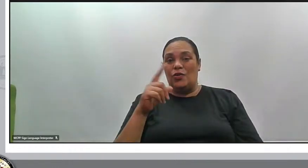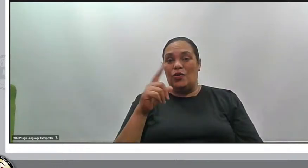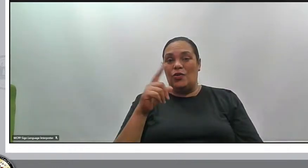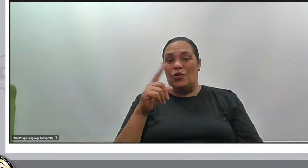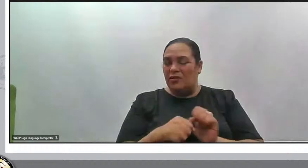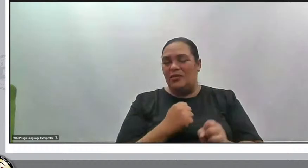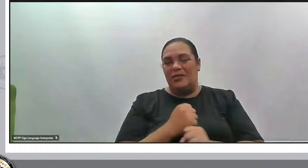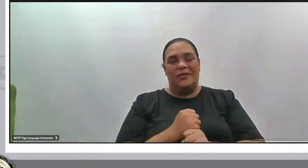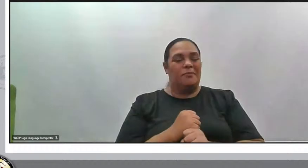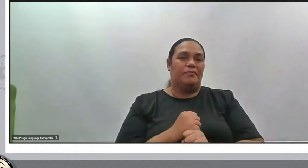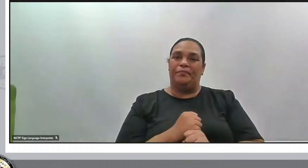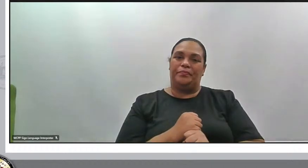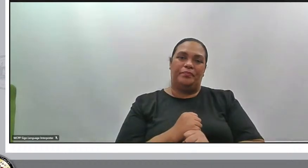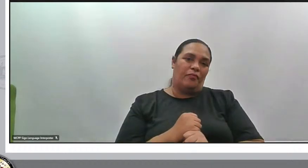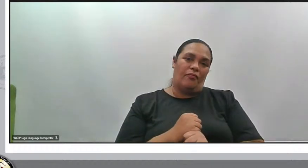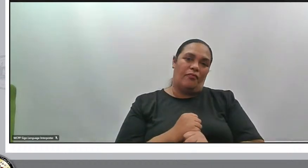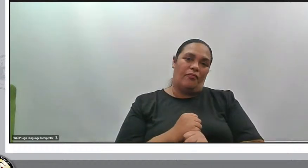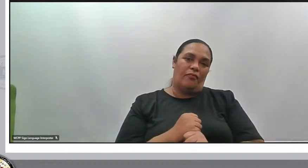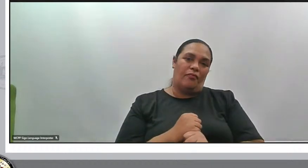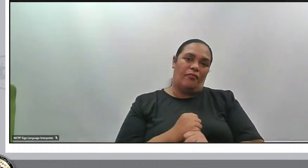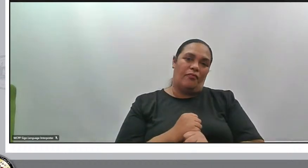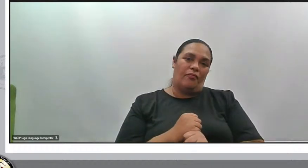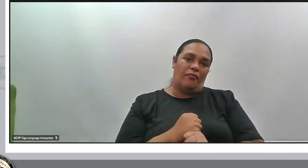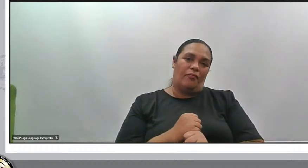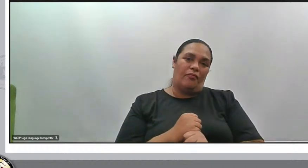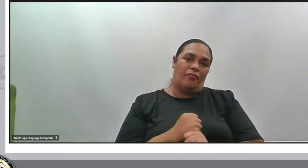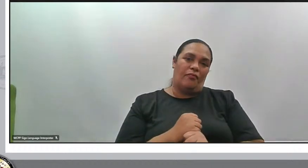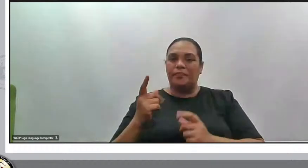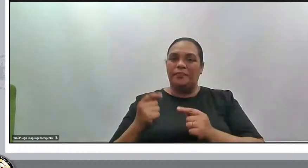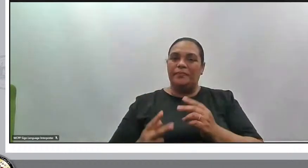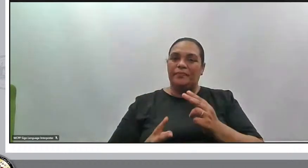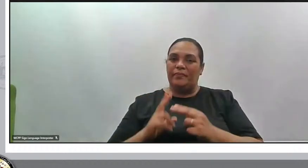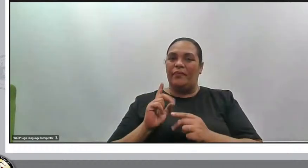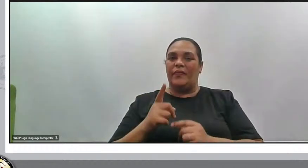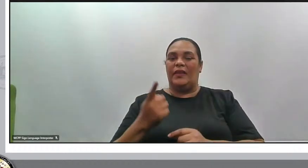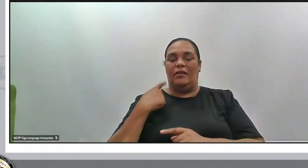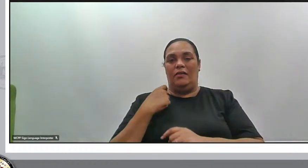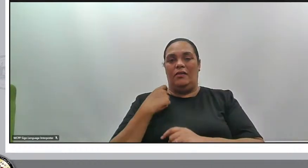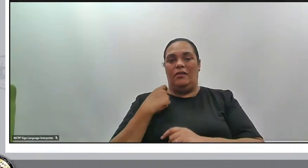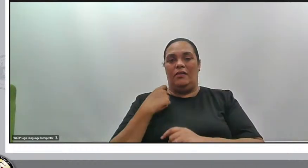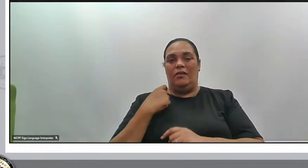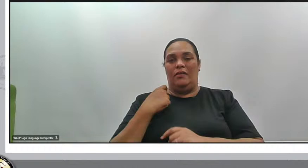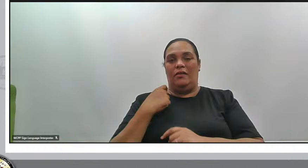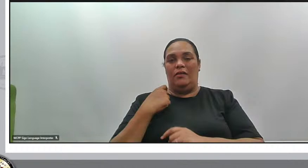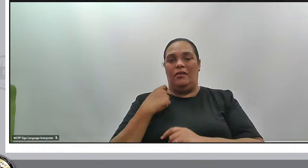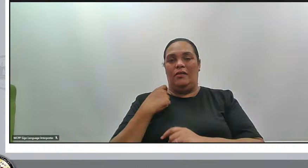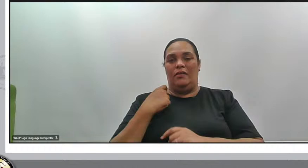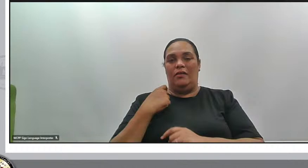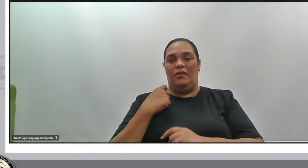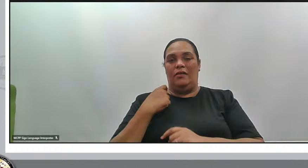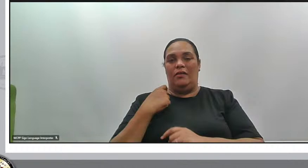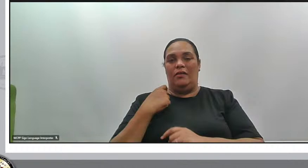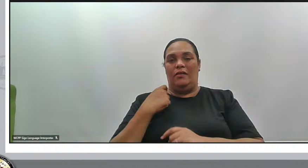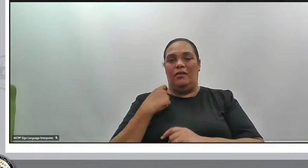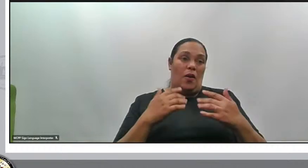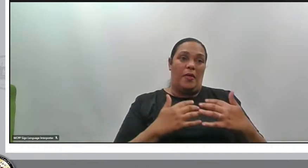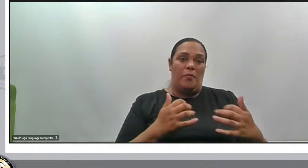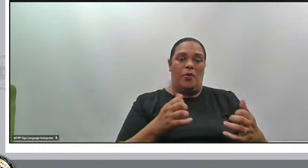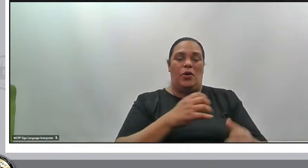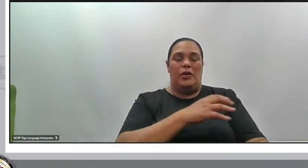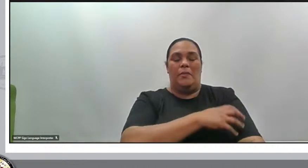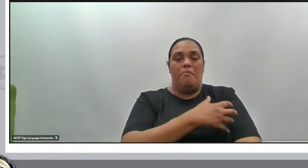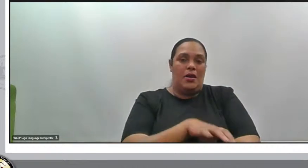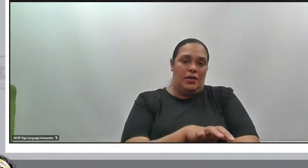that is then even still a 32% budget cut compared to last year, is very concerning given the parliamentary mandate.